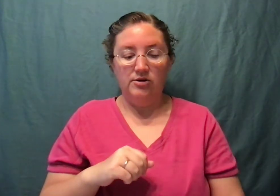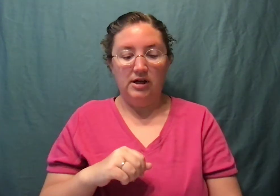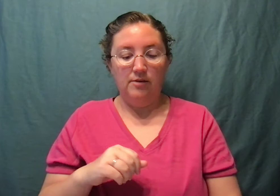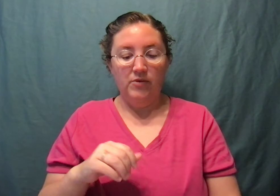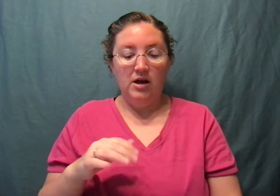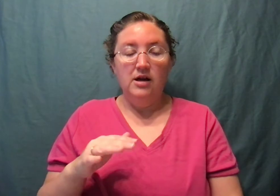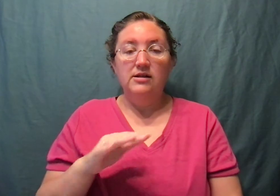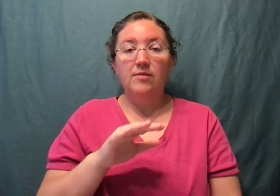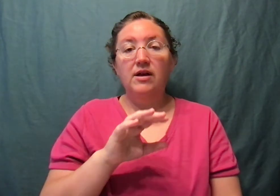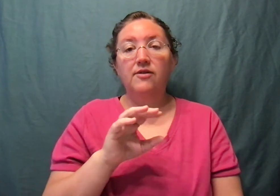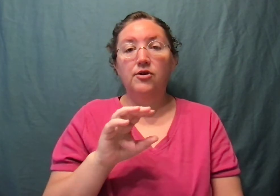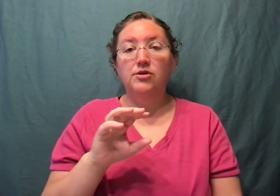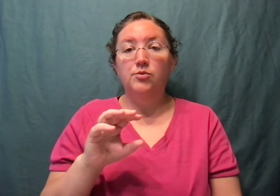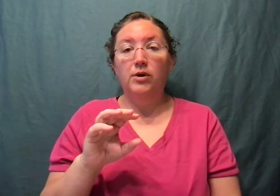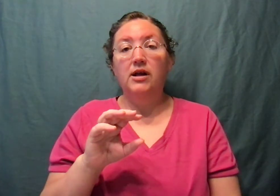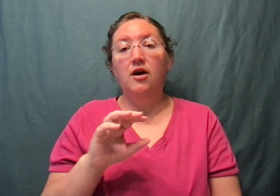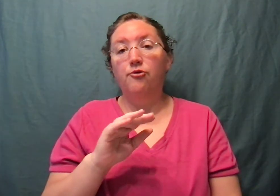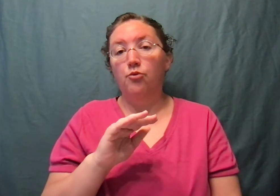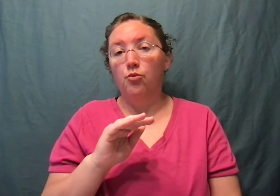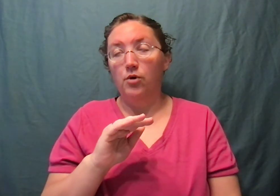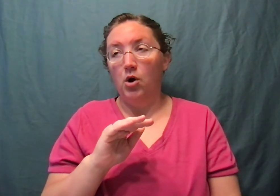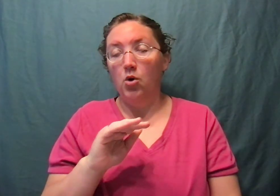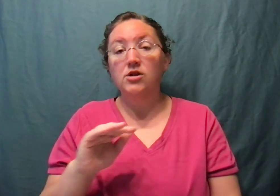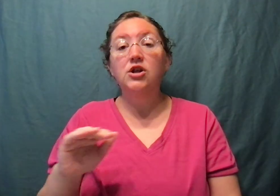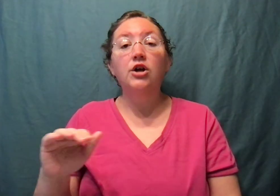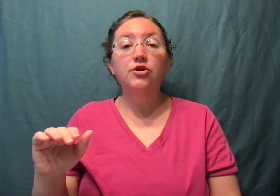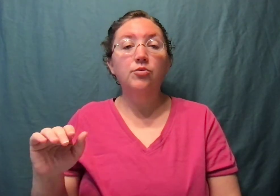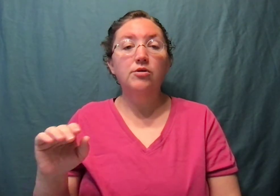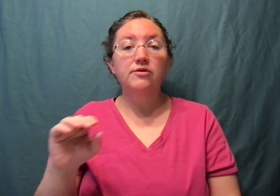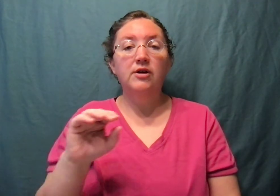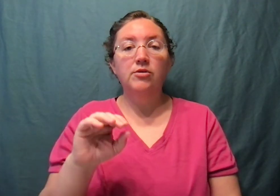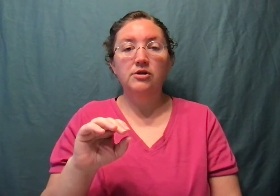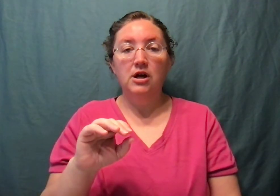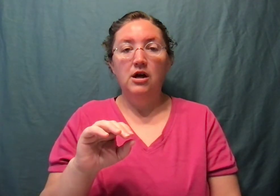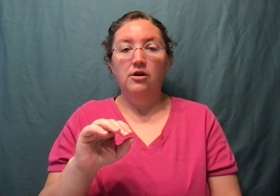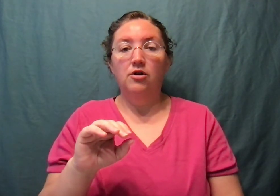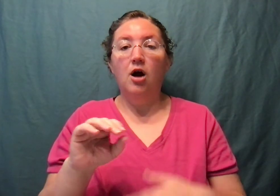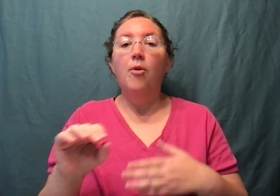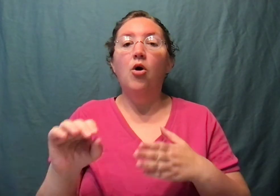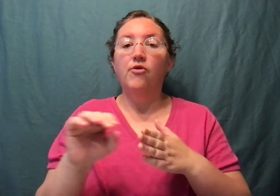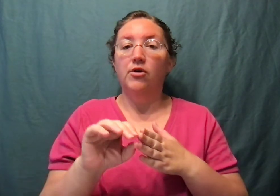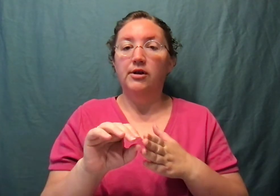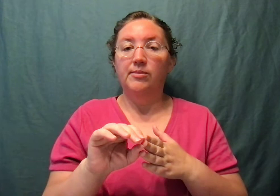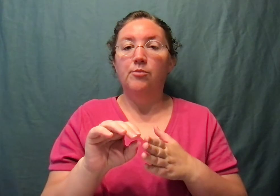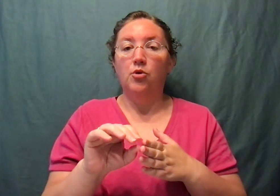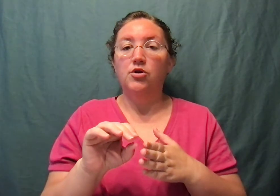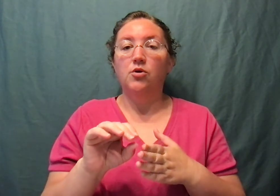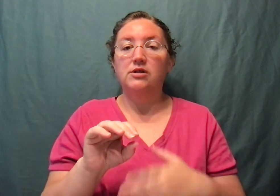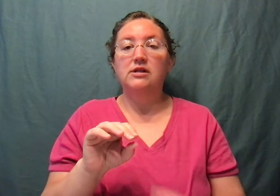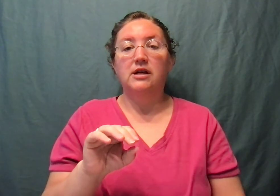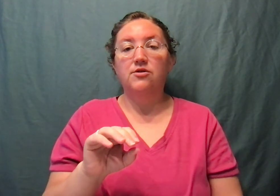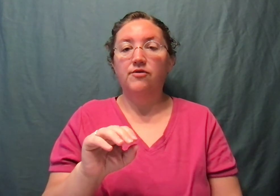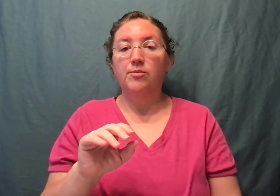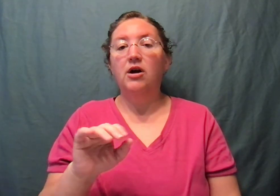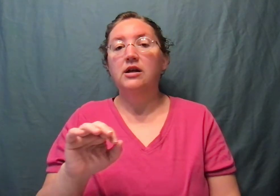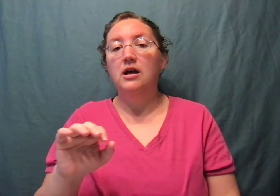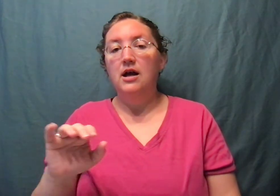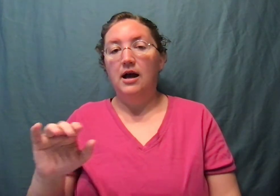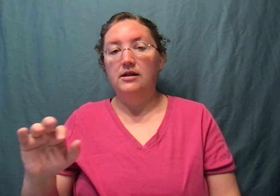seeing. Same thing if you're reading off horizontal rows of numbers, you'll come over a little bit more towards the center of your body and spell